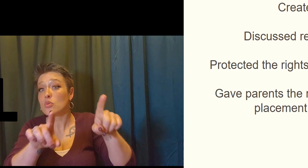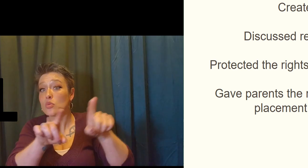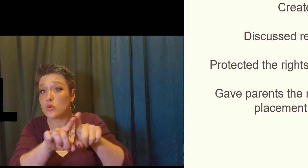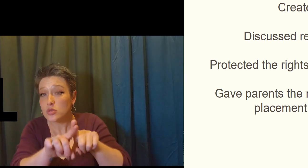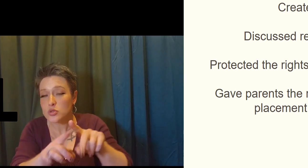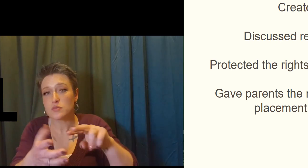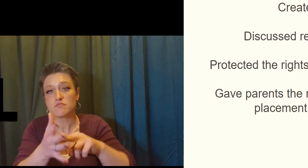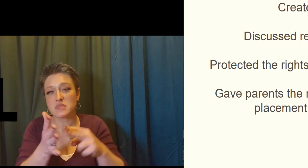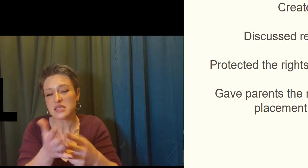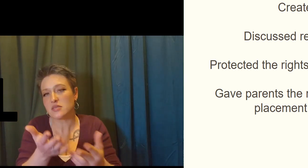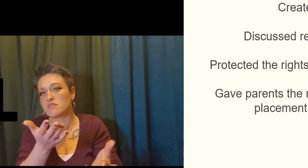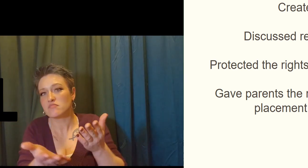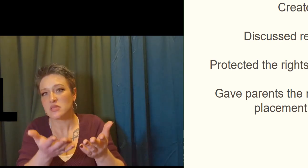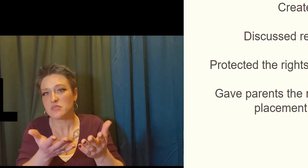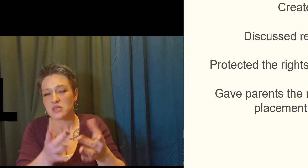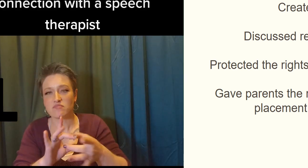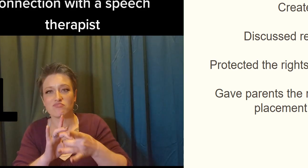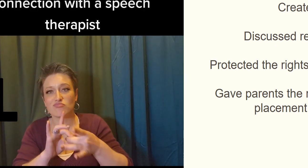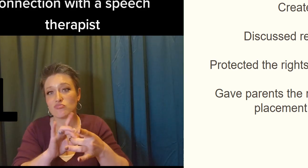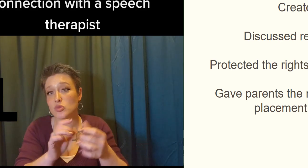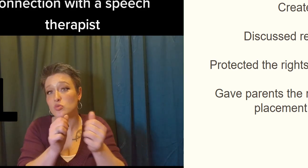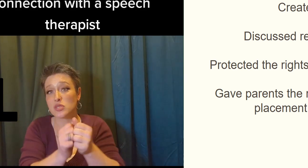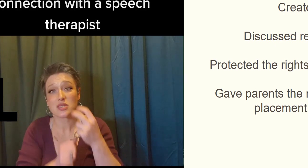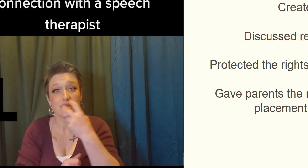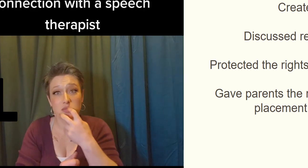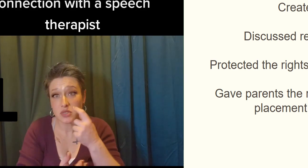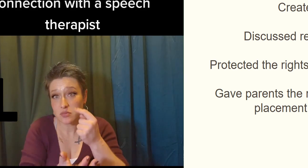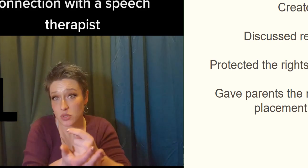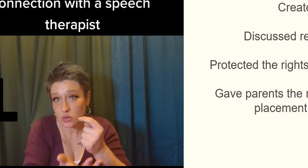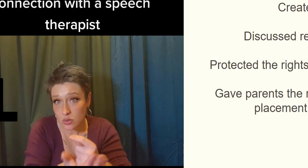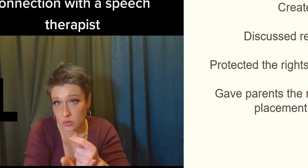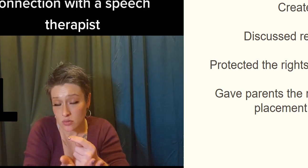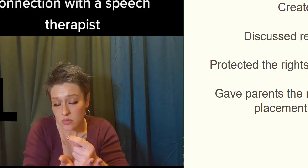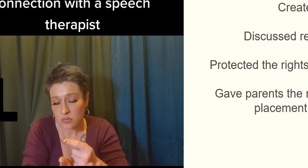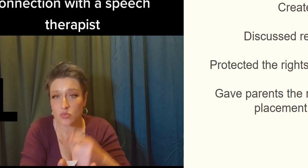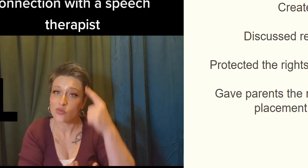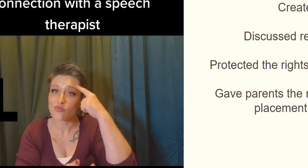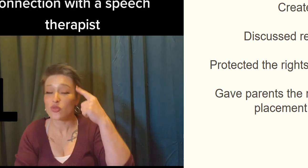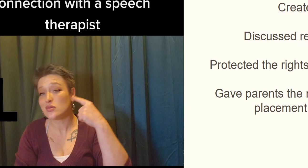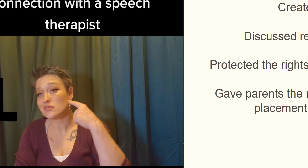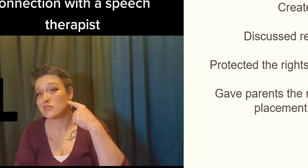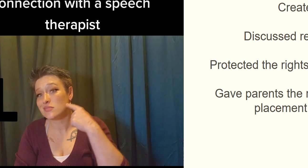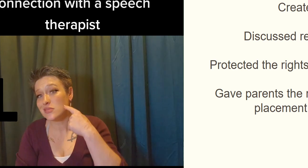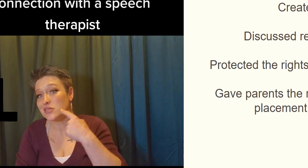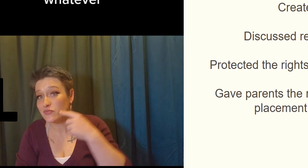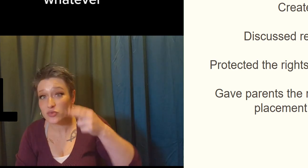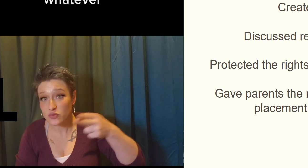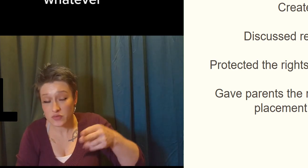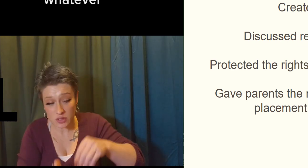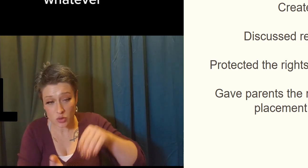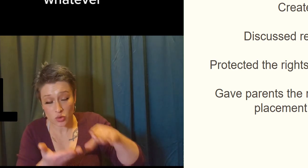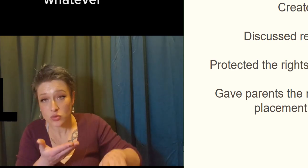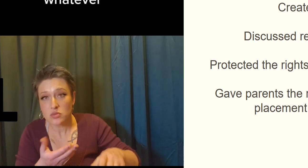with that. And you're also providing them maybe with a connection with a speech therapist if there's been an